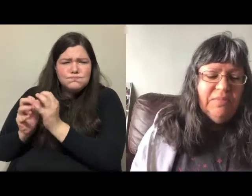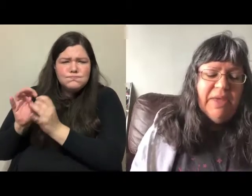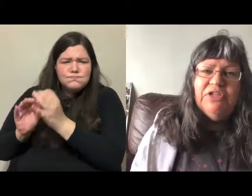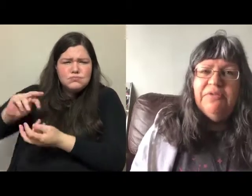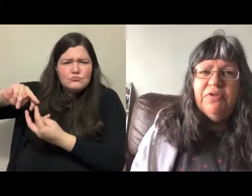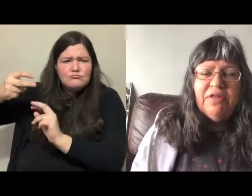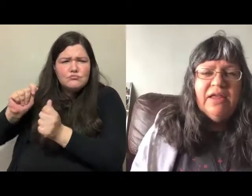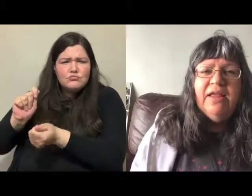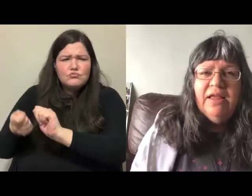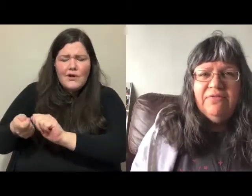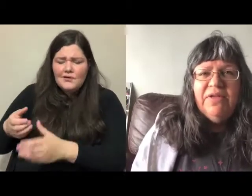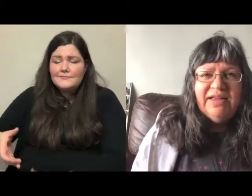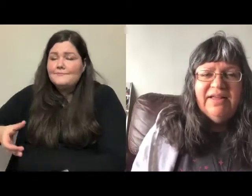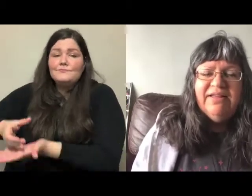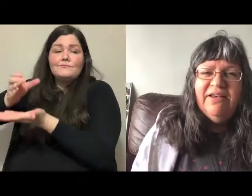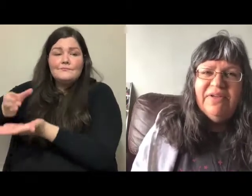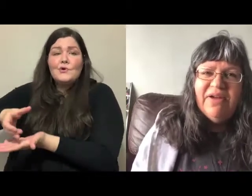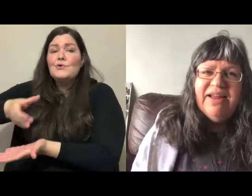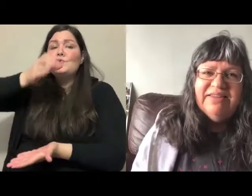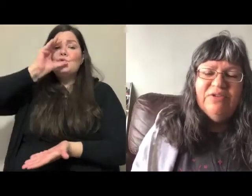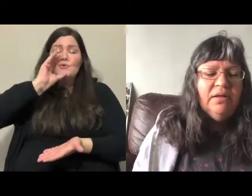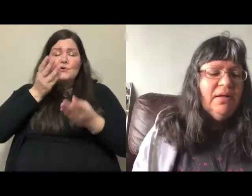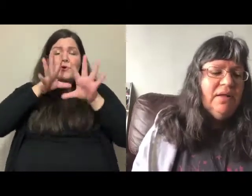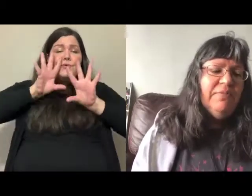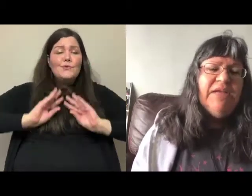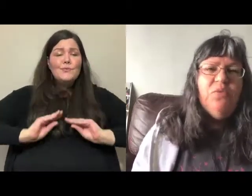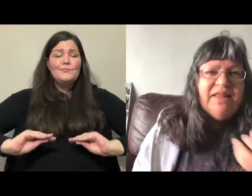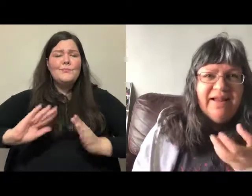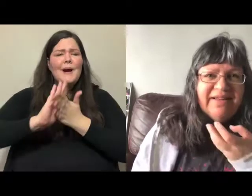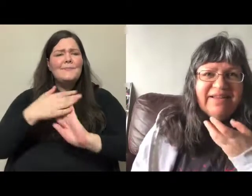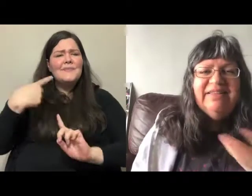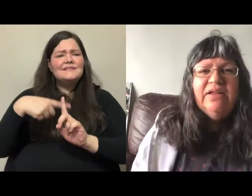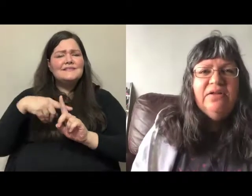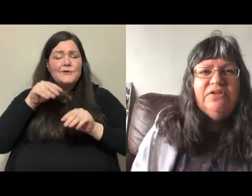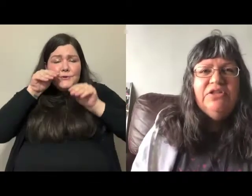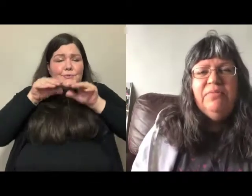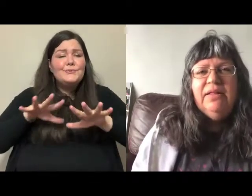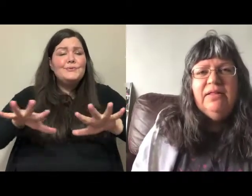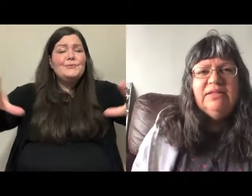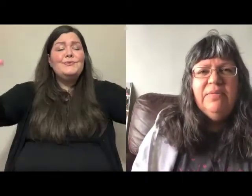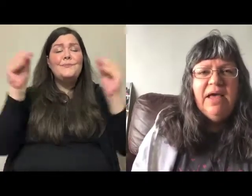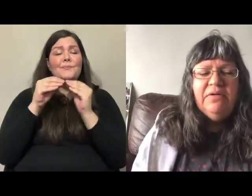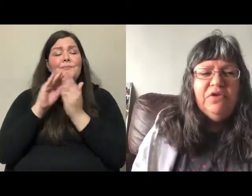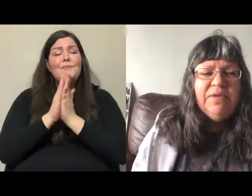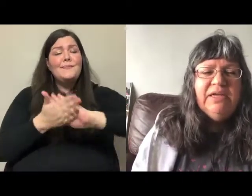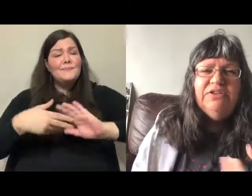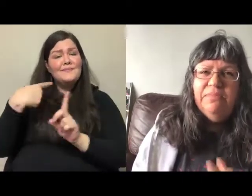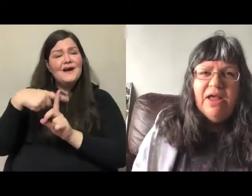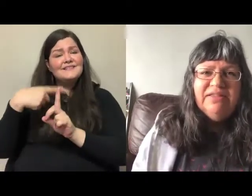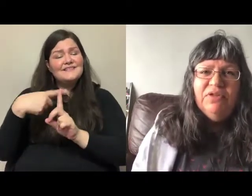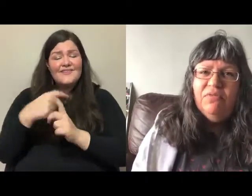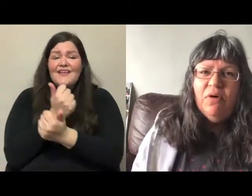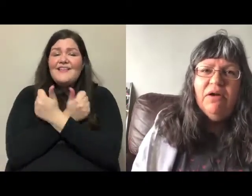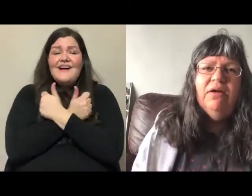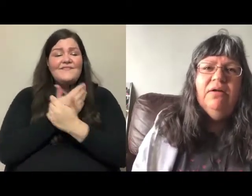So imagine if you're thinking and feeling love and gratitude, just imagine what that does to the breath that's coming out of you, because your breath